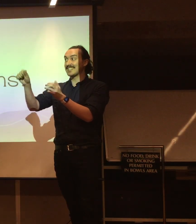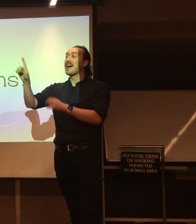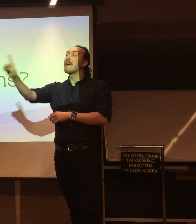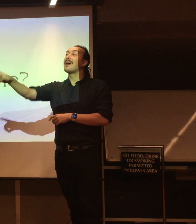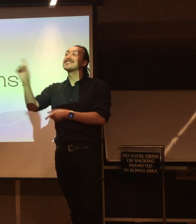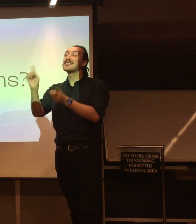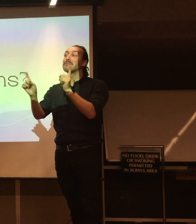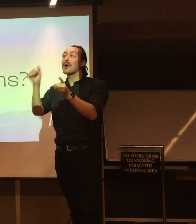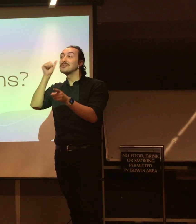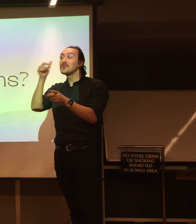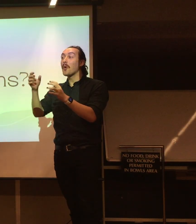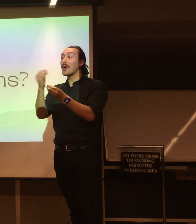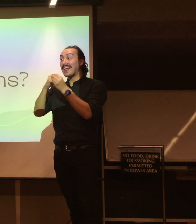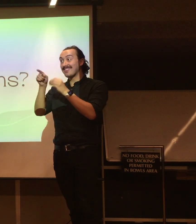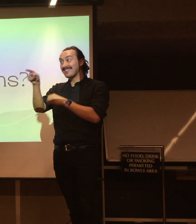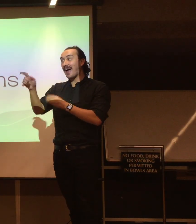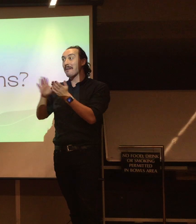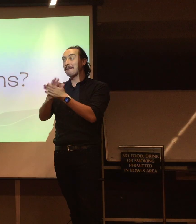gassy.